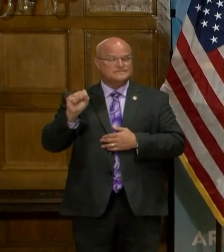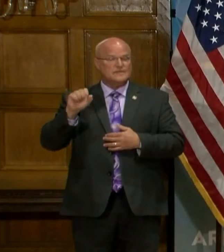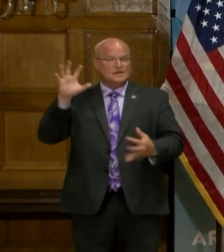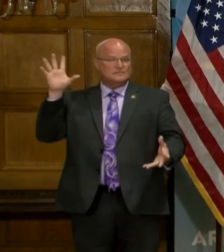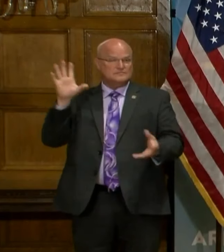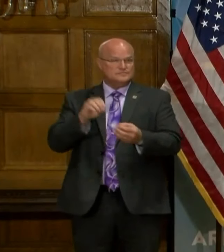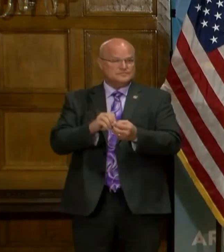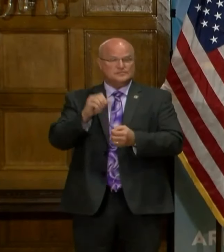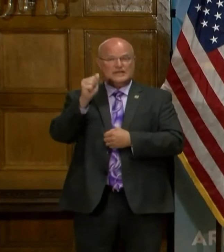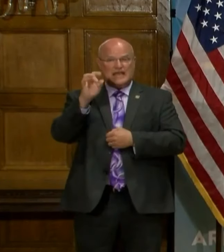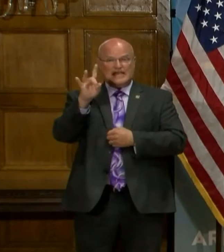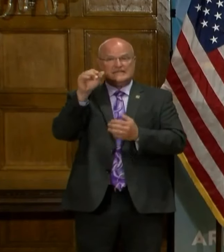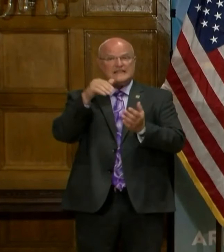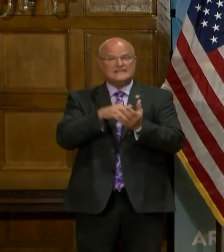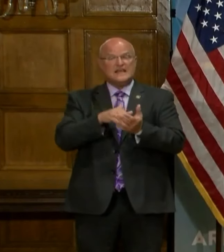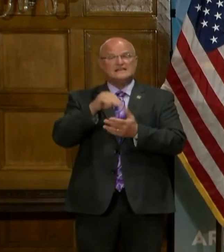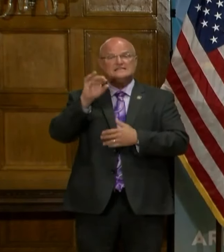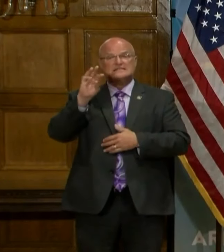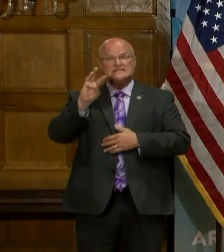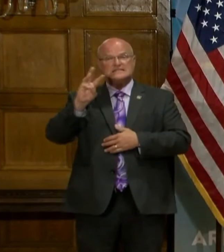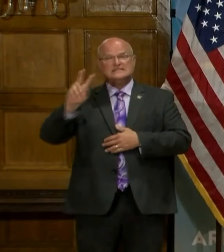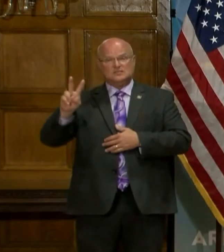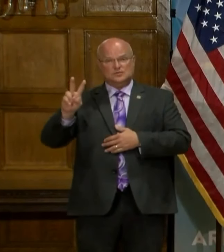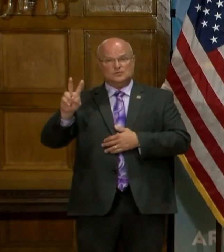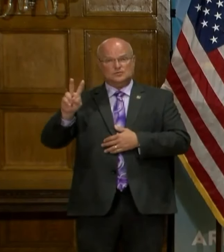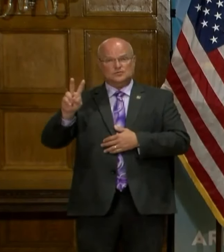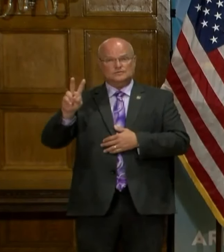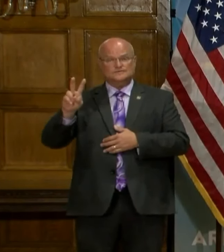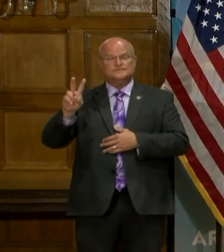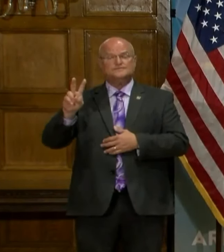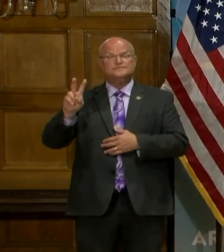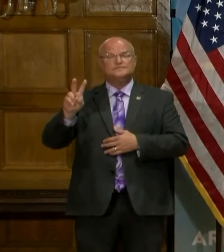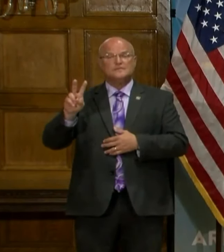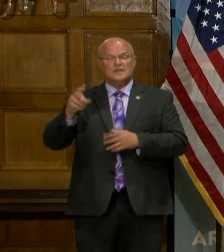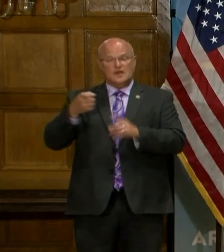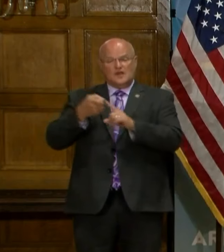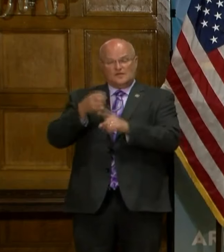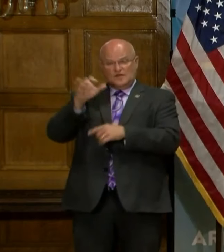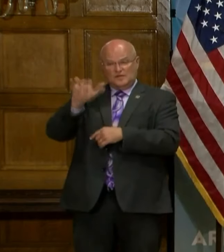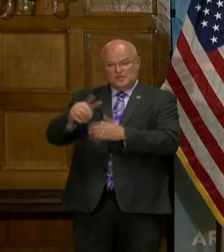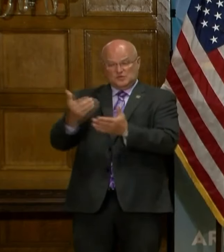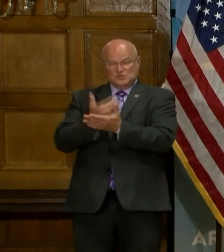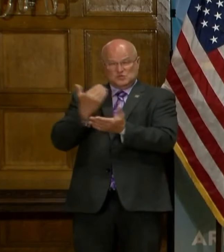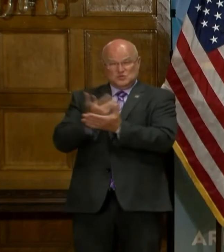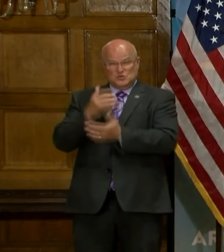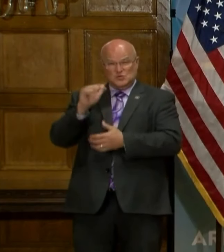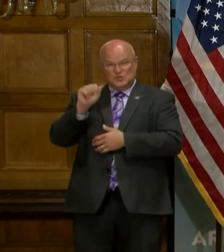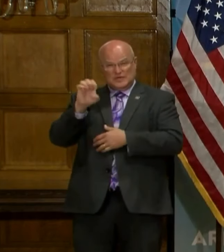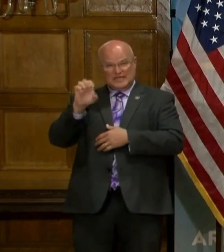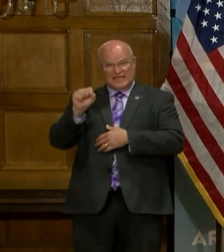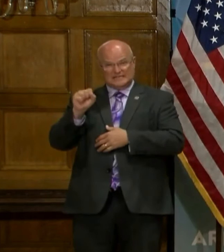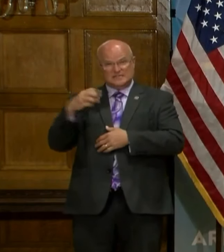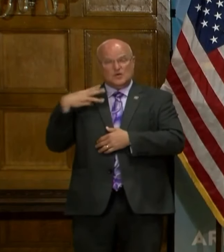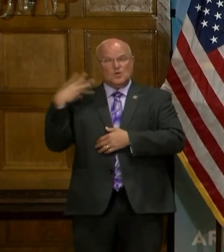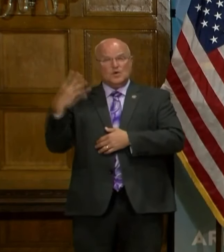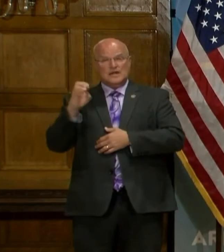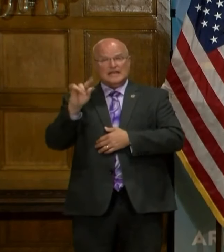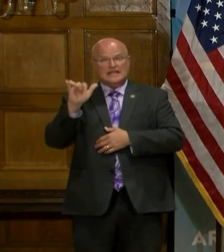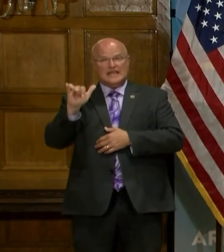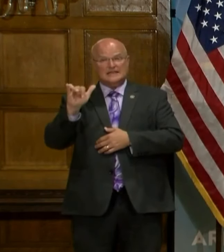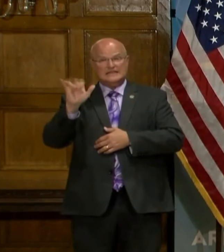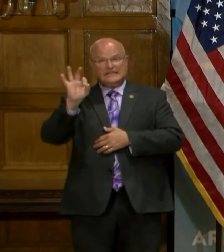Brings us to a total of 18,062 cases. Of those new cases, Washington County